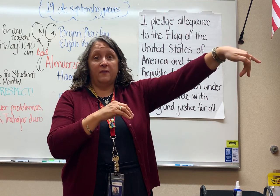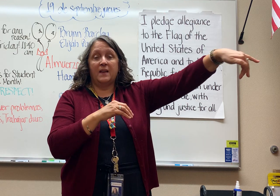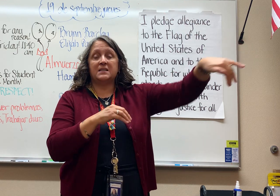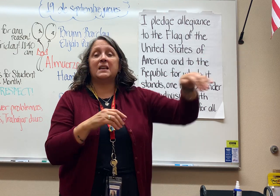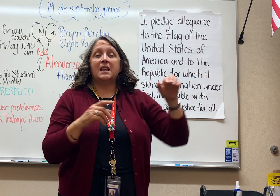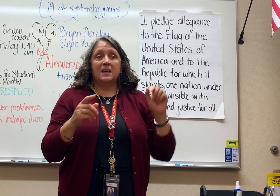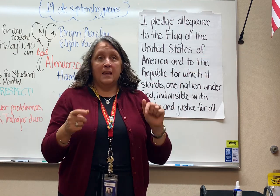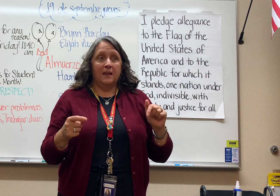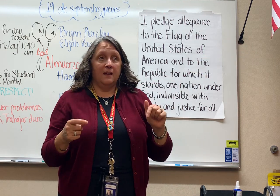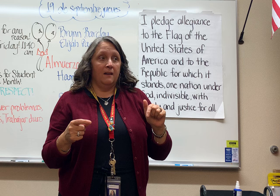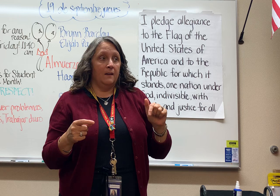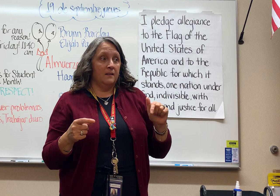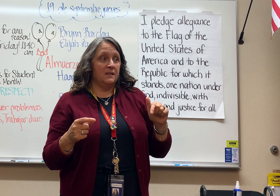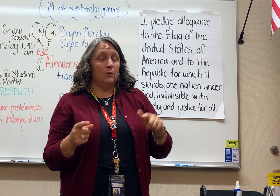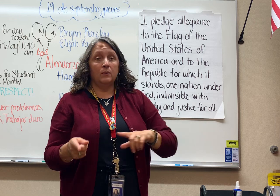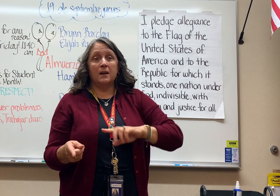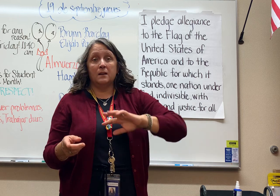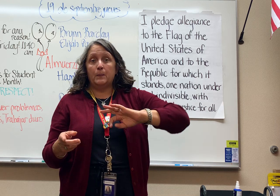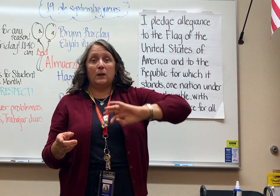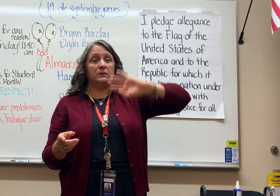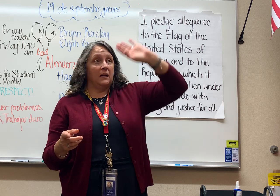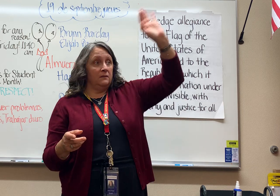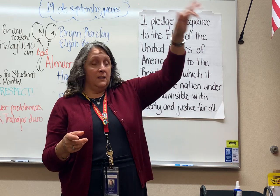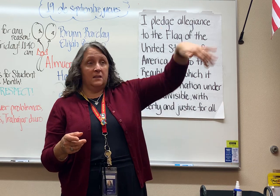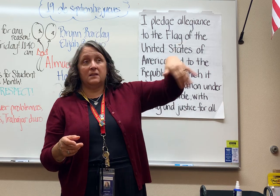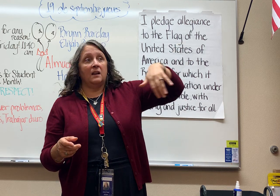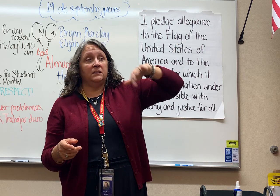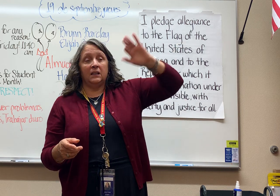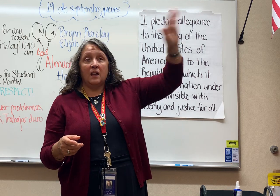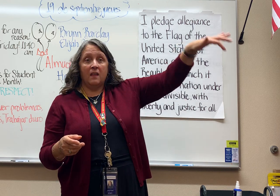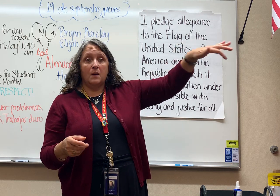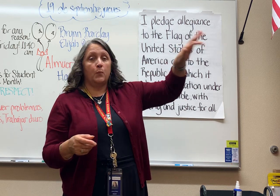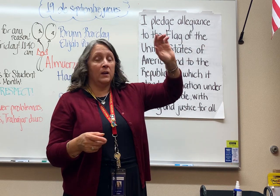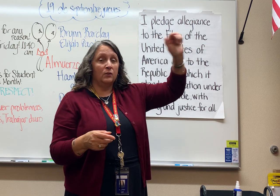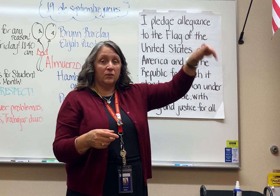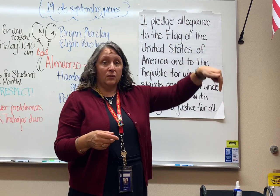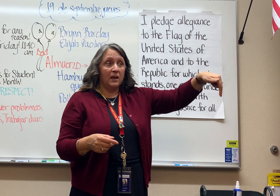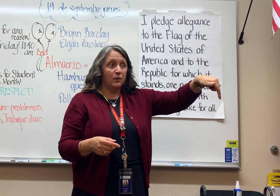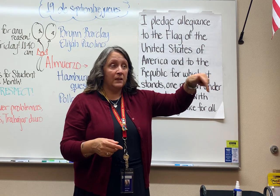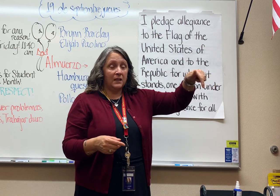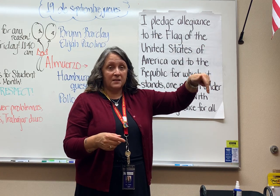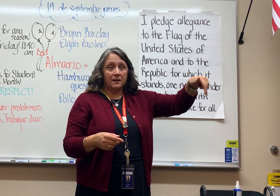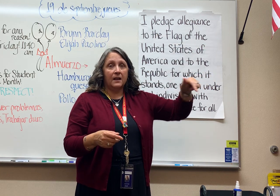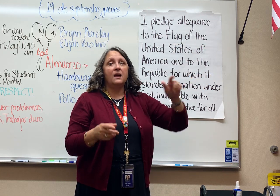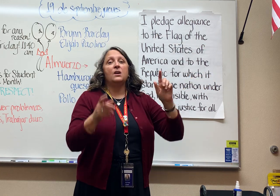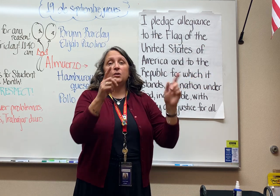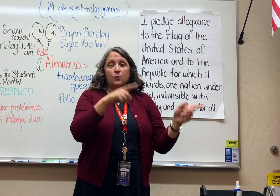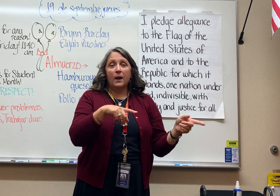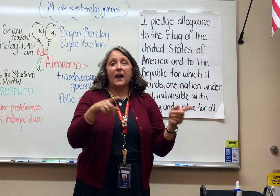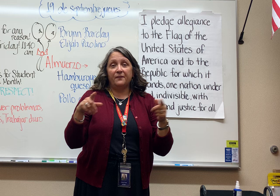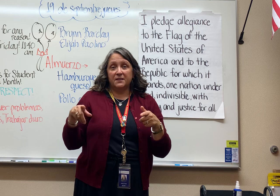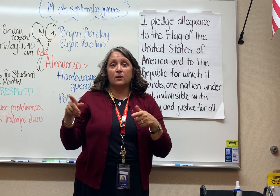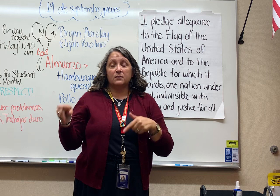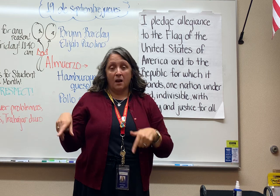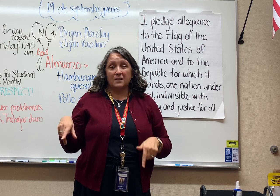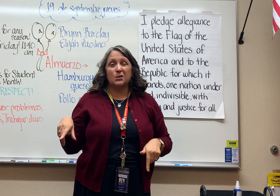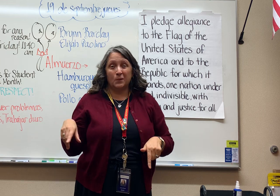fence. Si una pelota está tirada por el otro lado de la cerca, you have to go talk to an